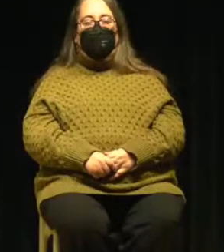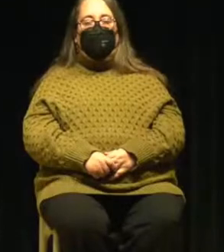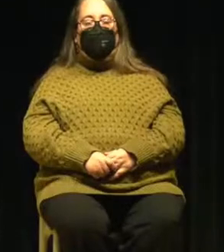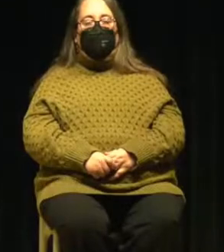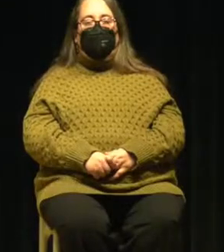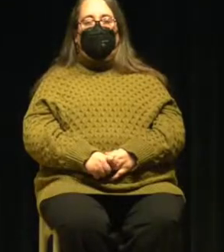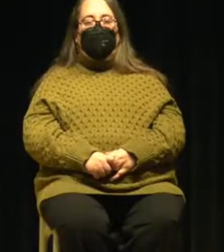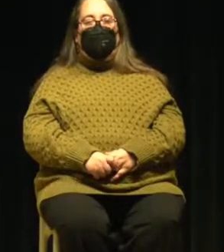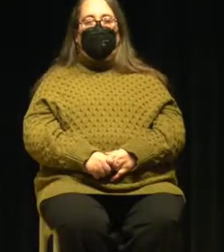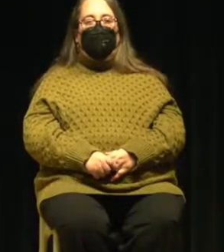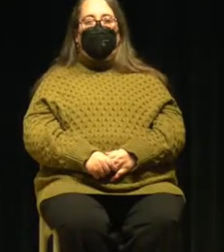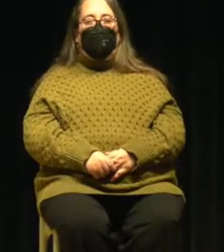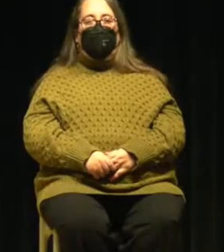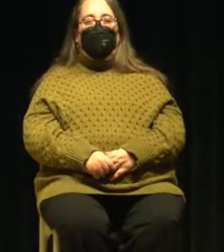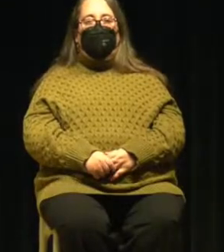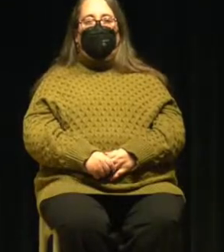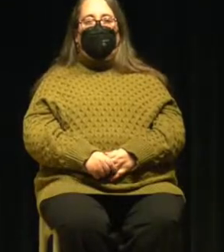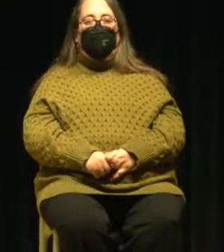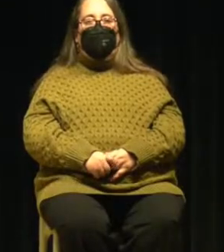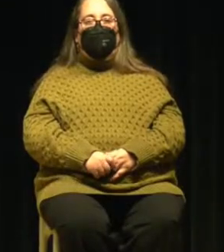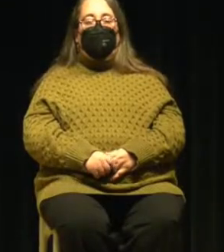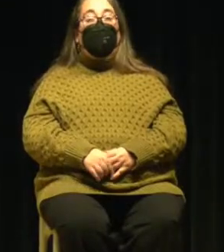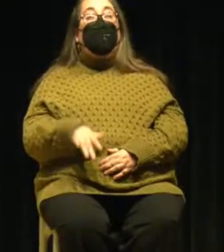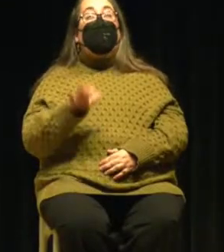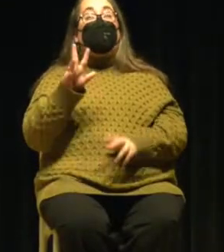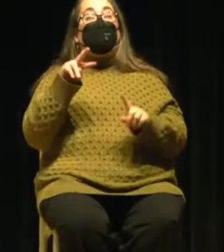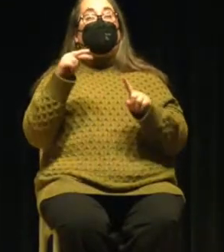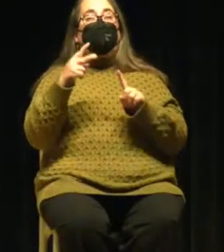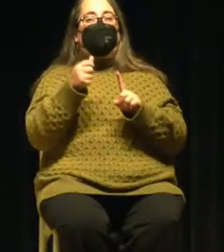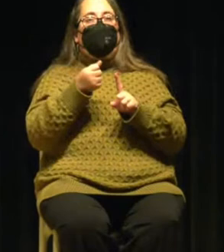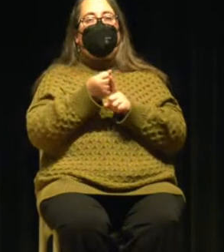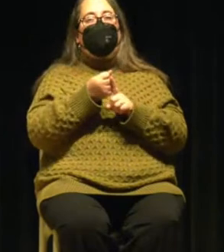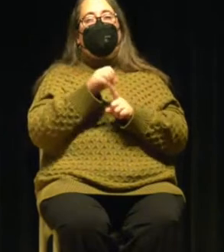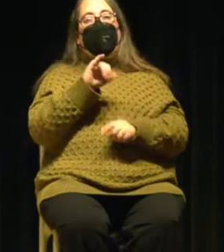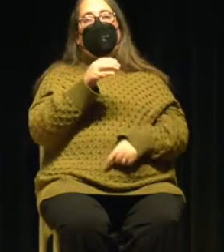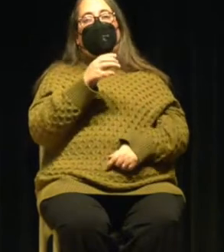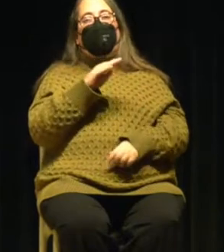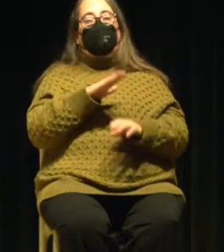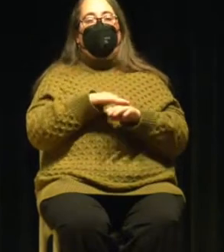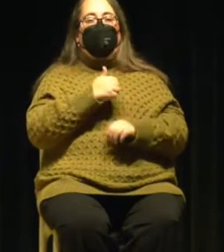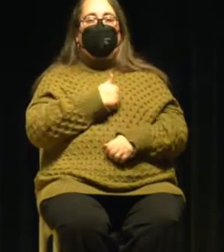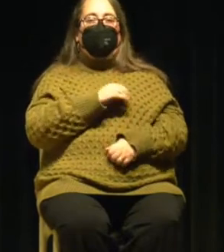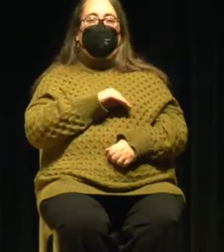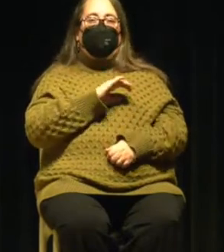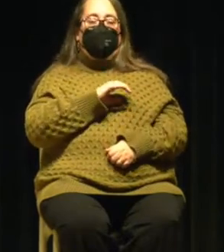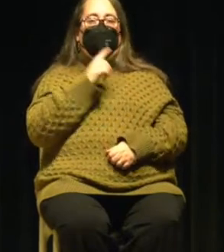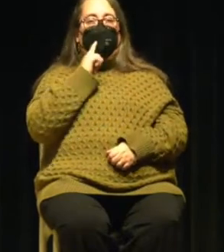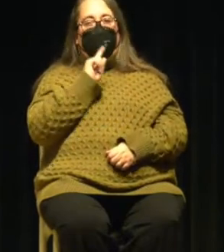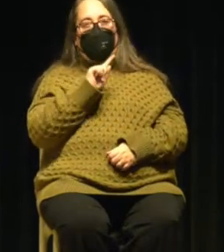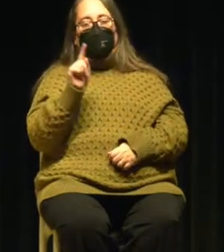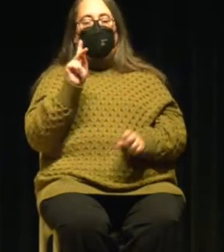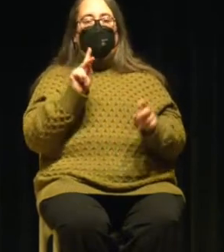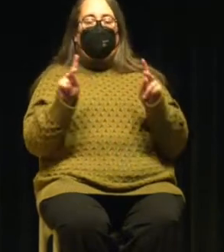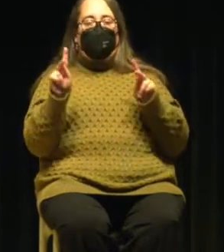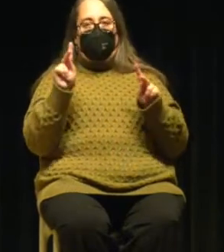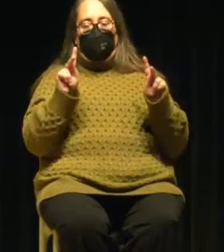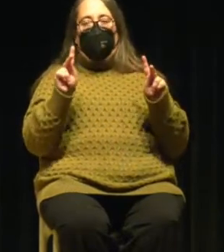the impact of colorism on self-esteem among those people